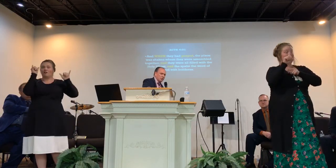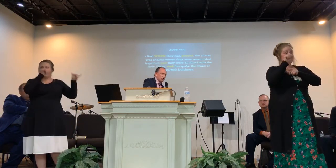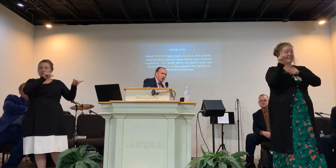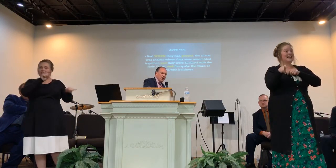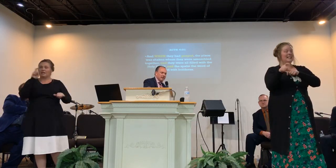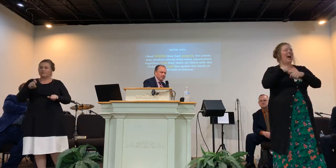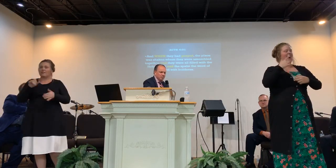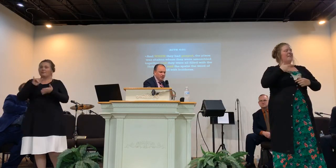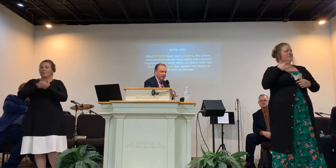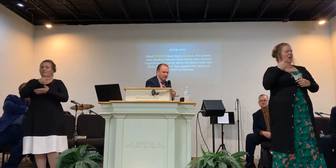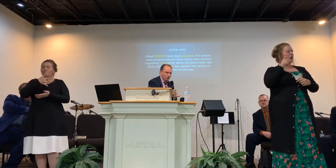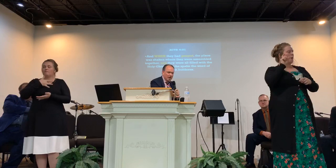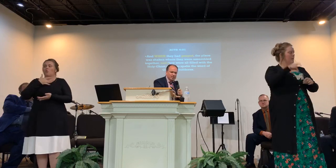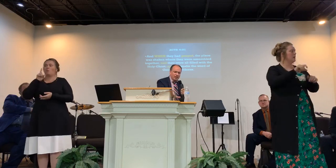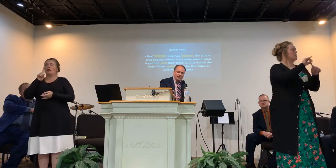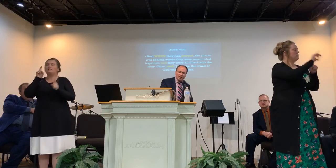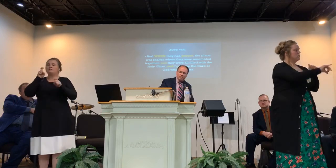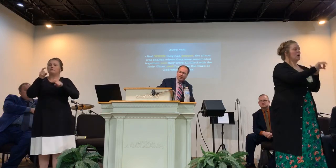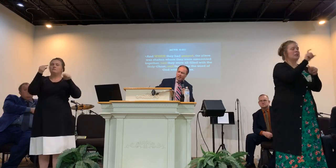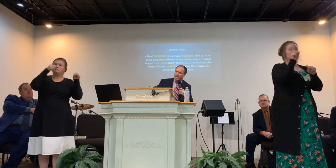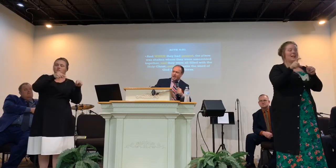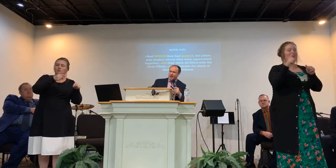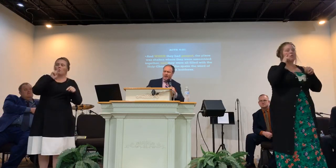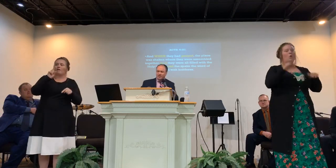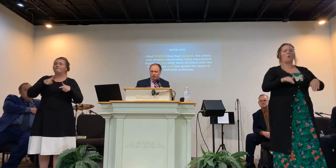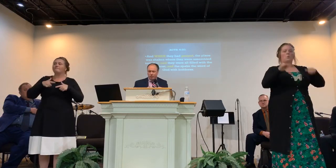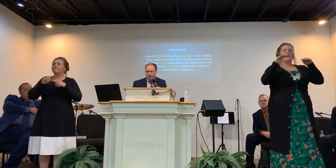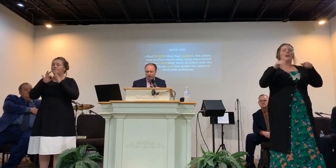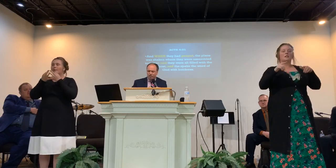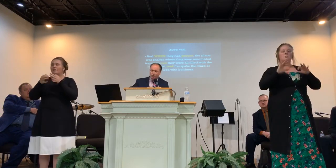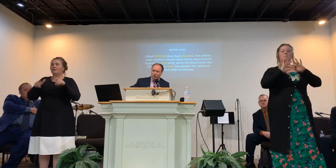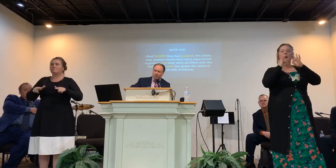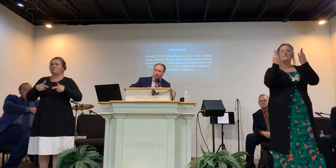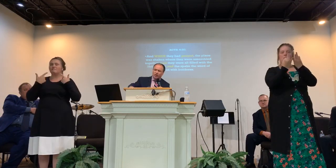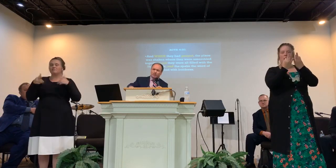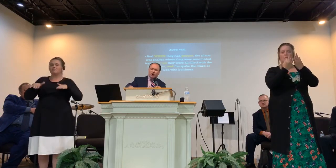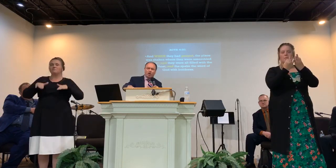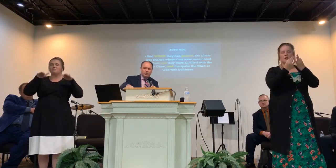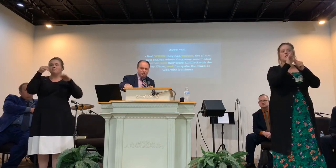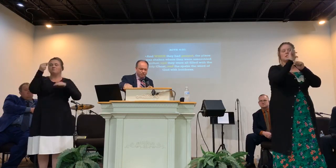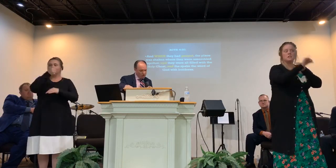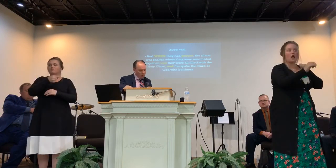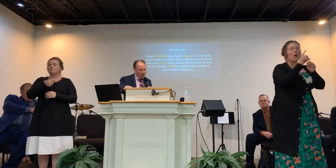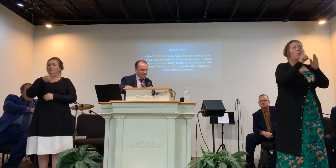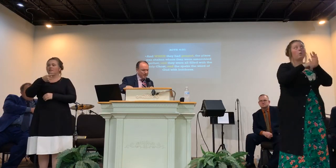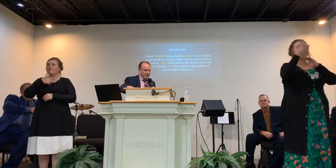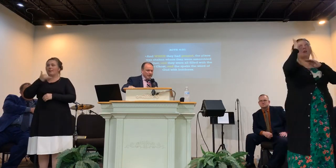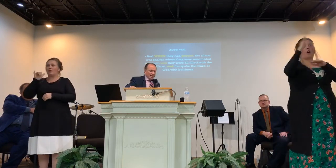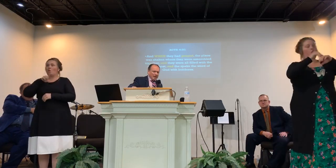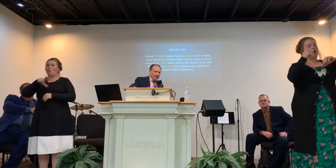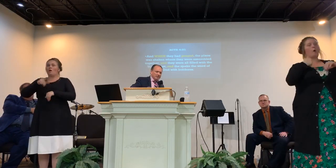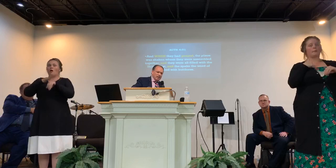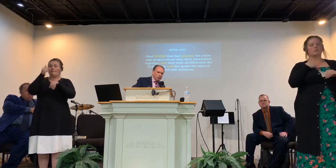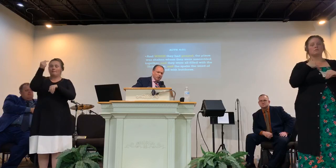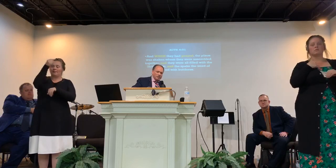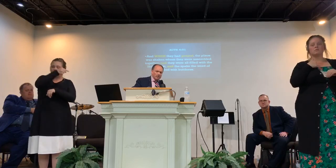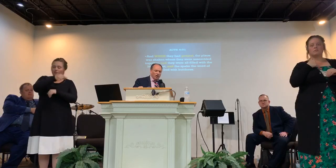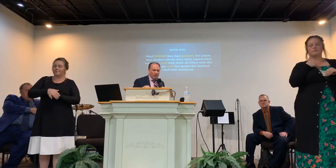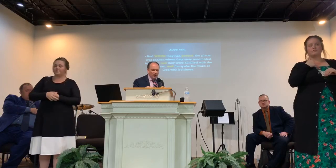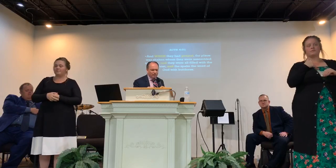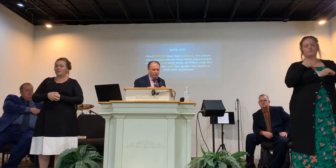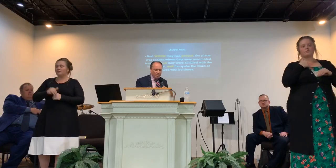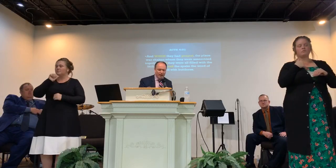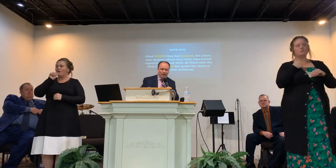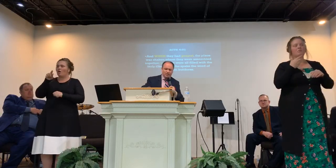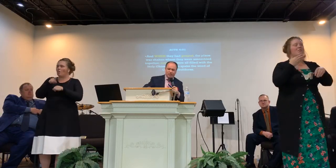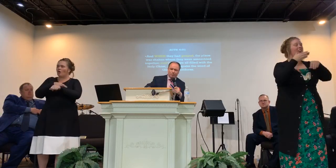like that was where I needed to be to raise my family and to do what the Lord had called me to do. And it wasn't